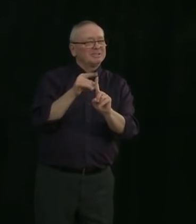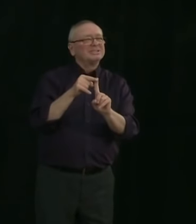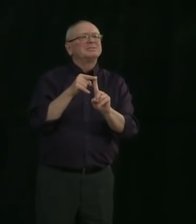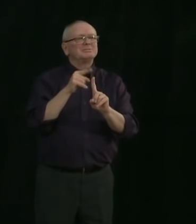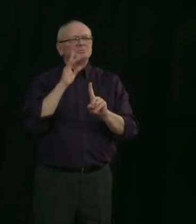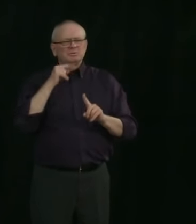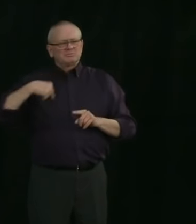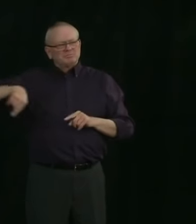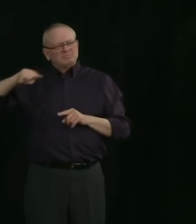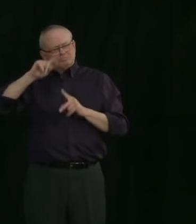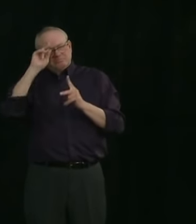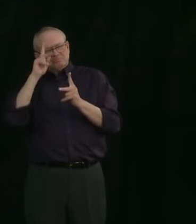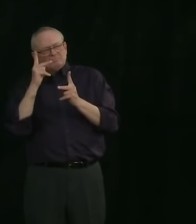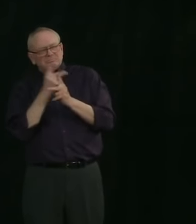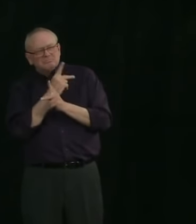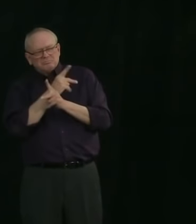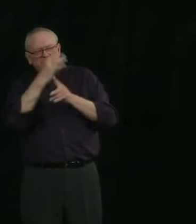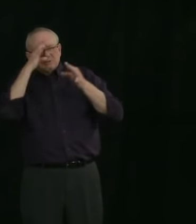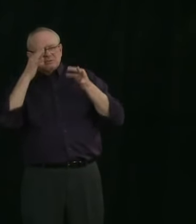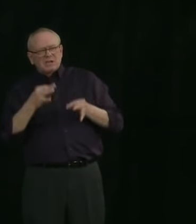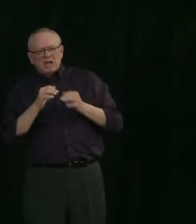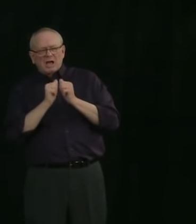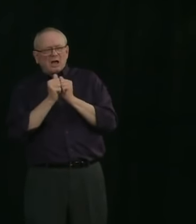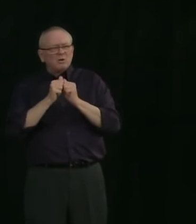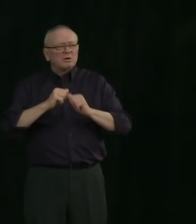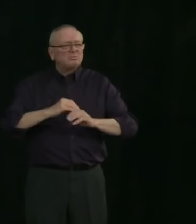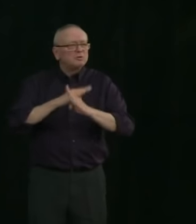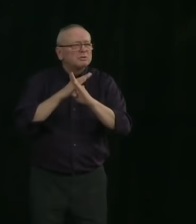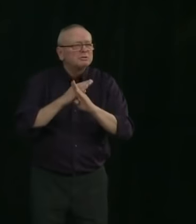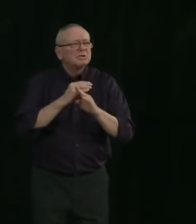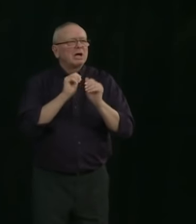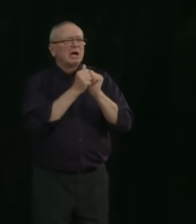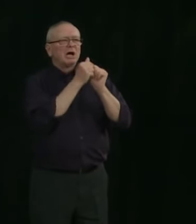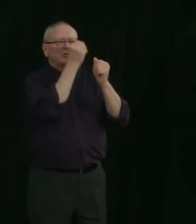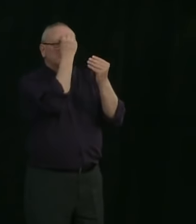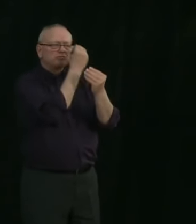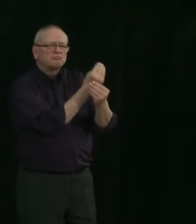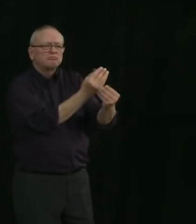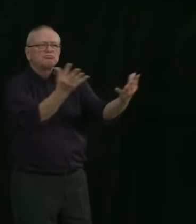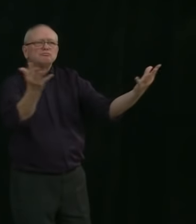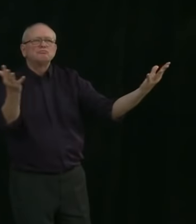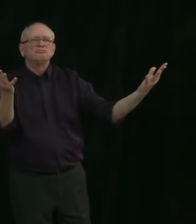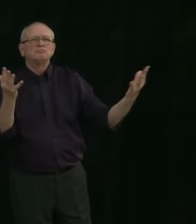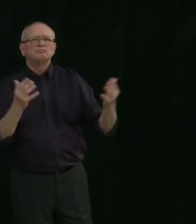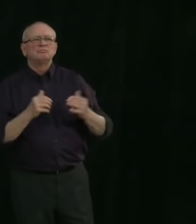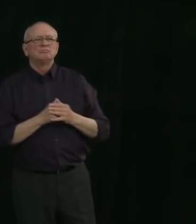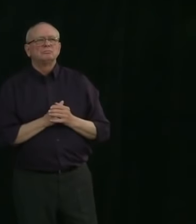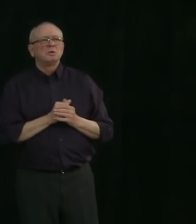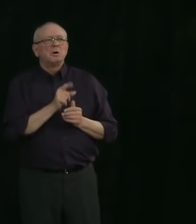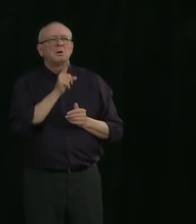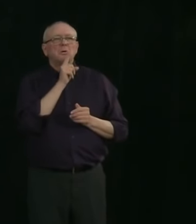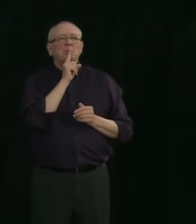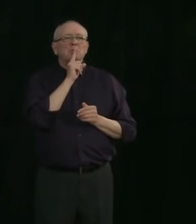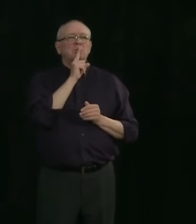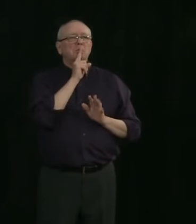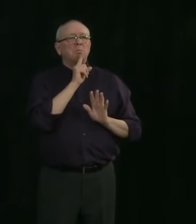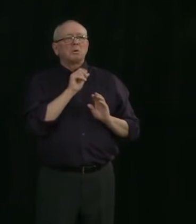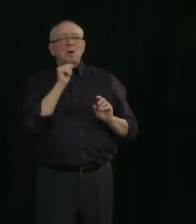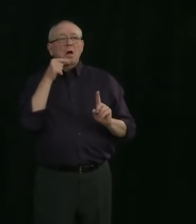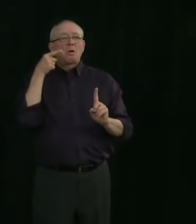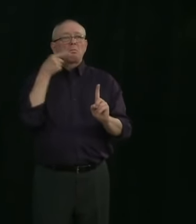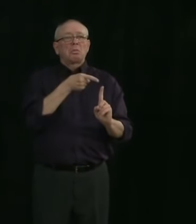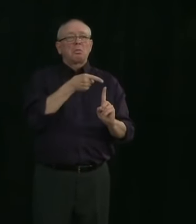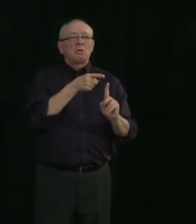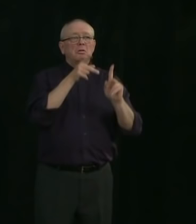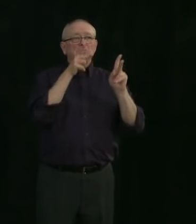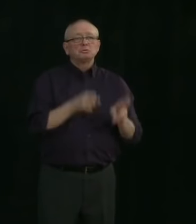specifics of that situation and how we could disclose the information in the best interests of the public without identifying individuals. Operator, could you patch to the